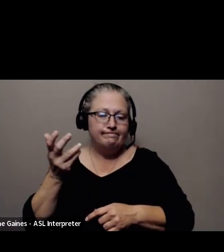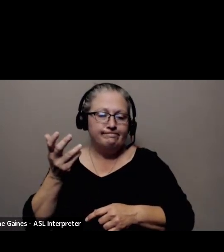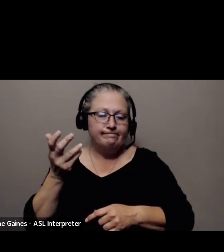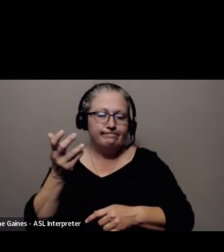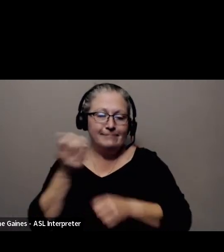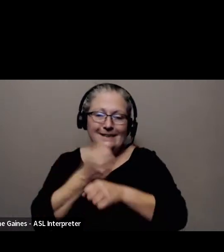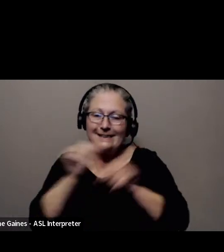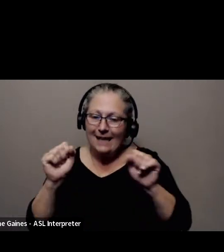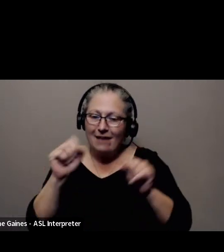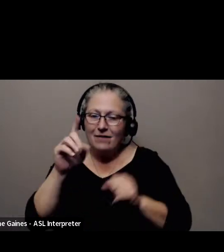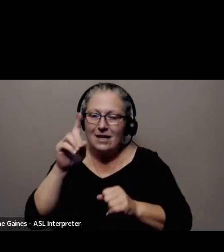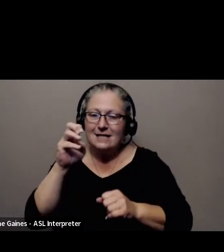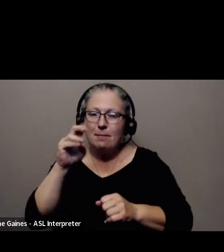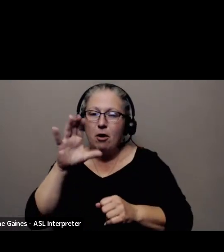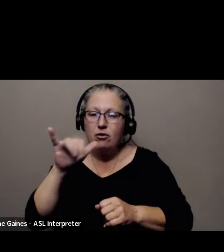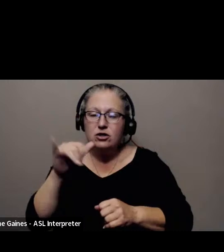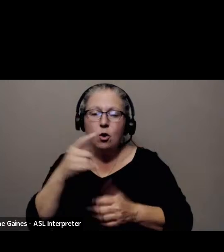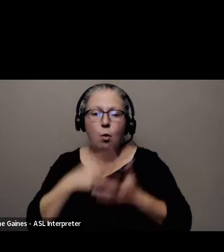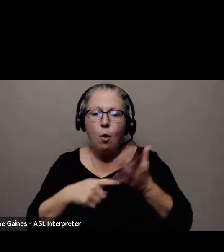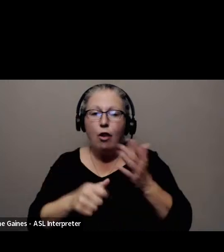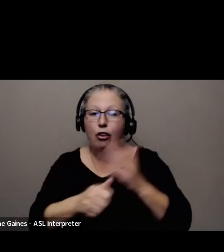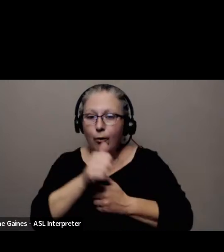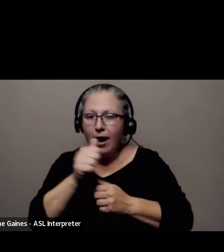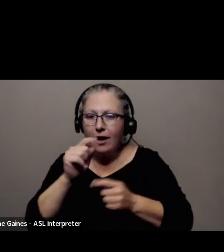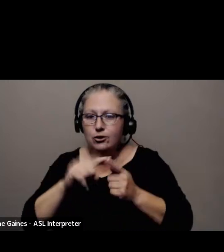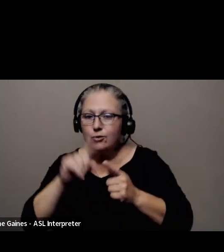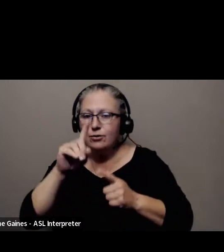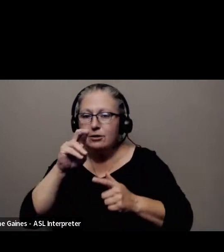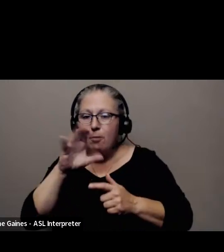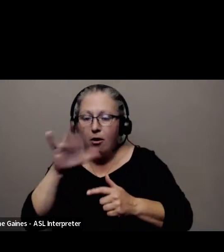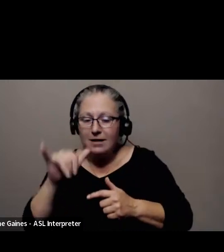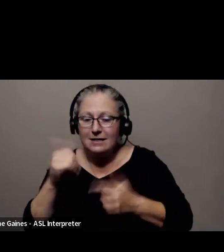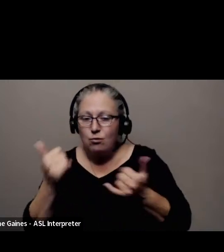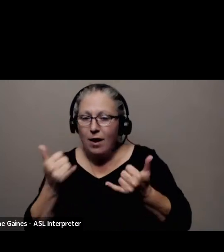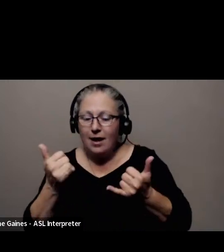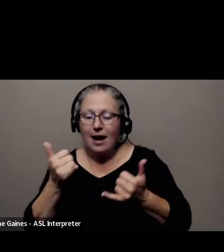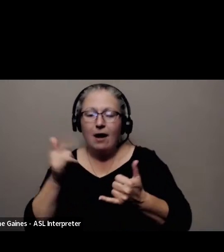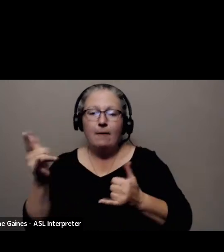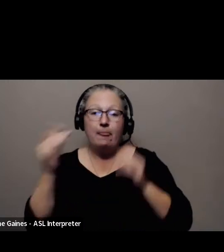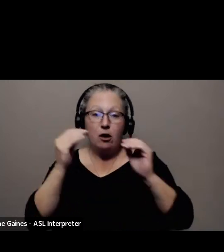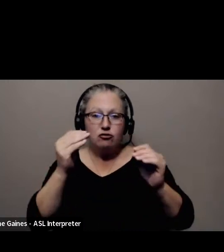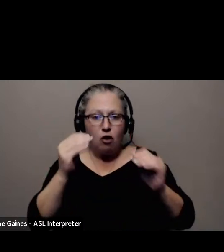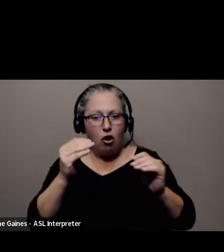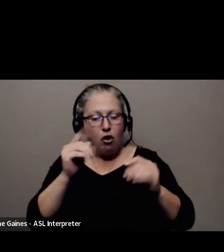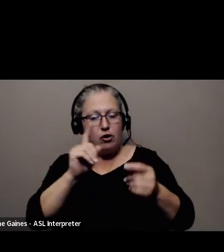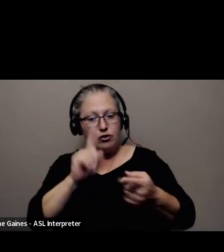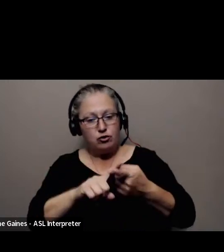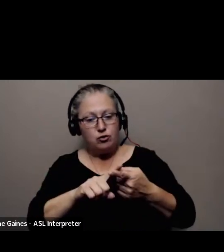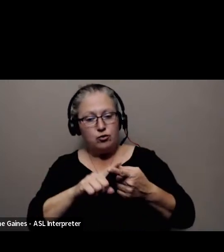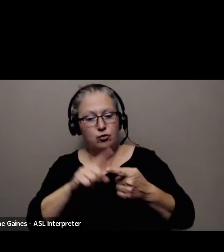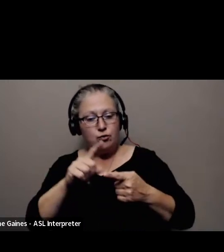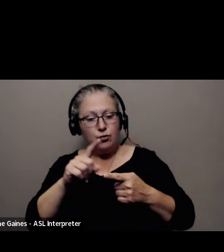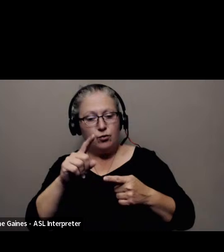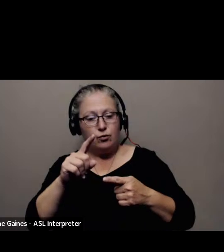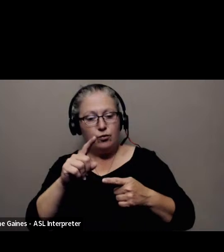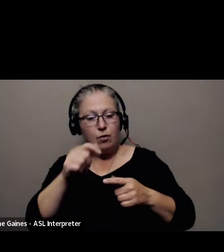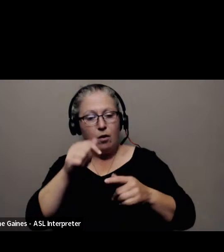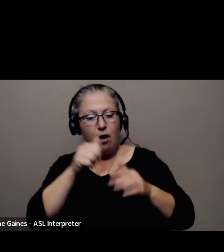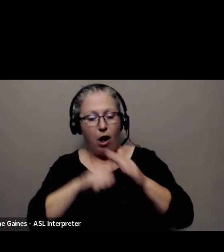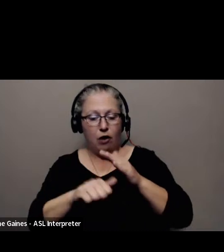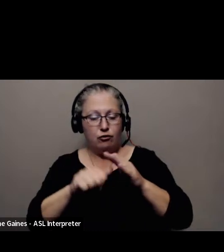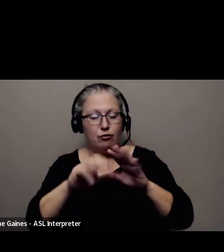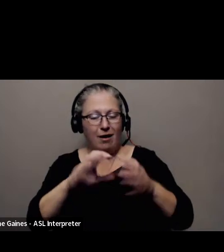saving democracy. What are the threats to democracy we have right now? And they taught these lessons to the